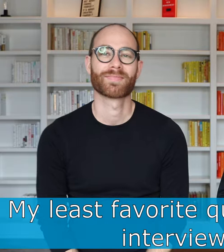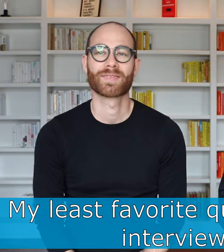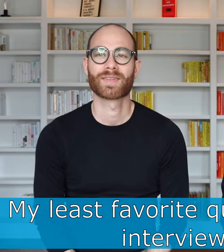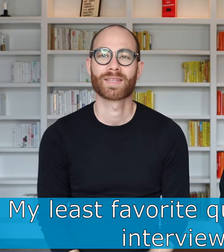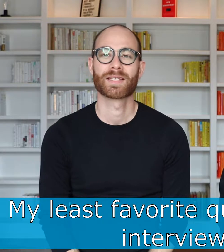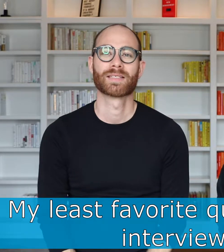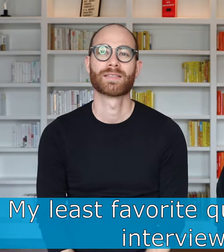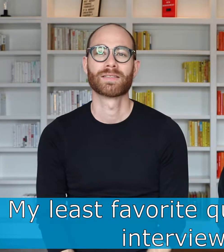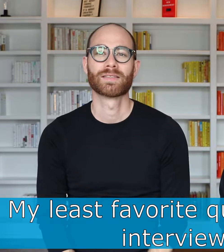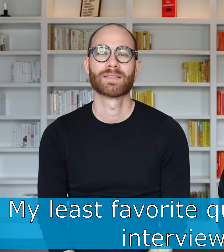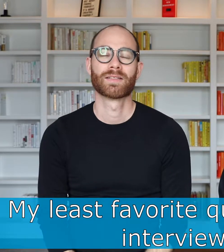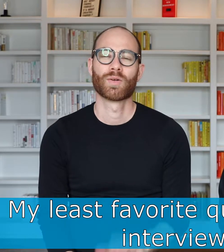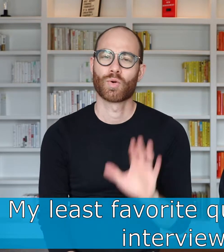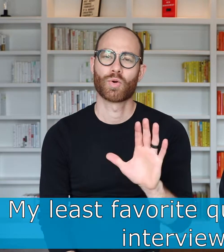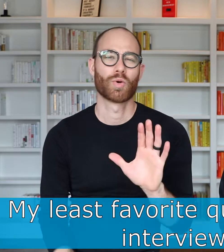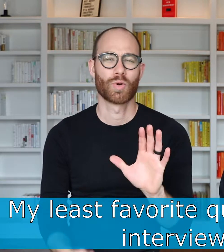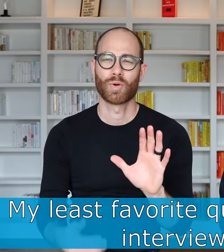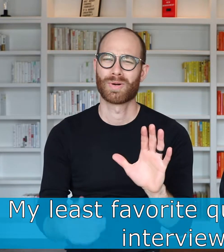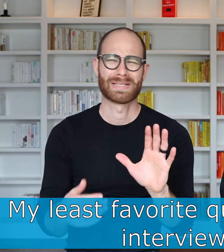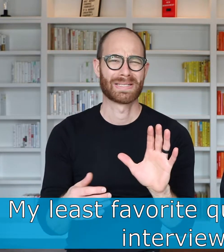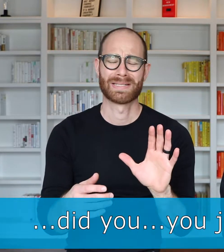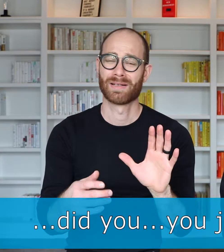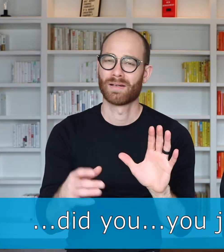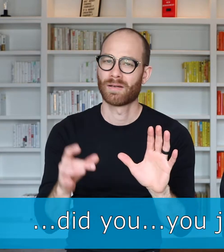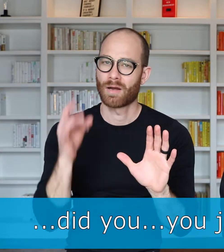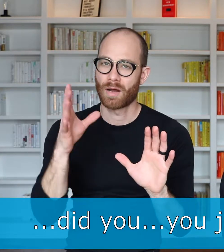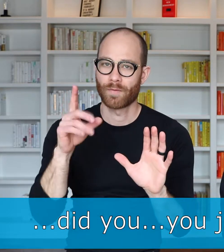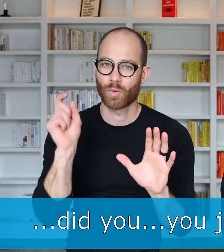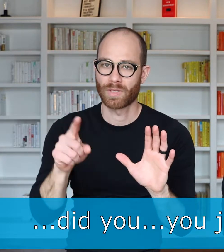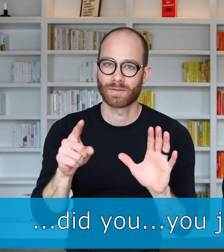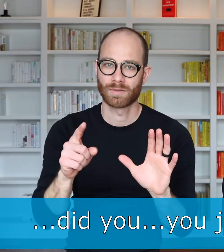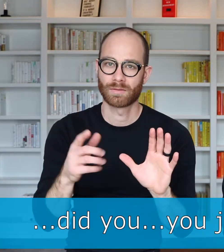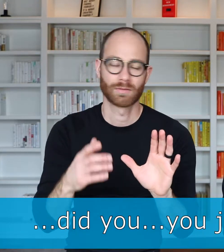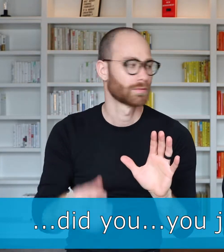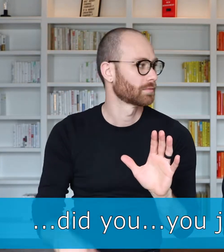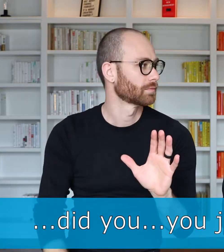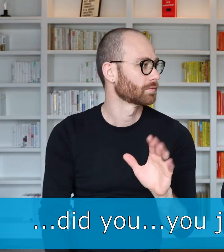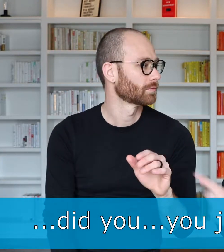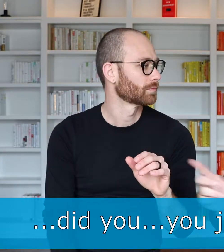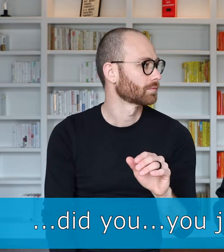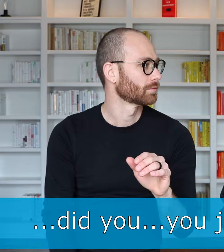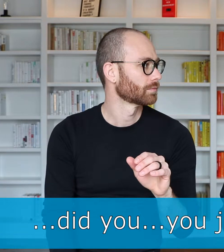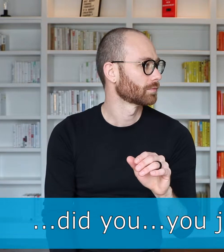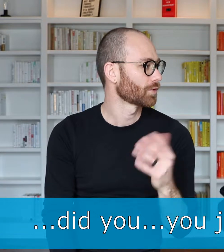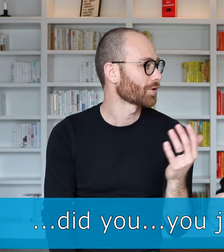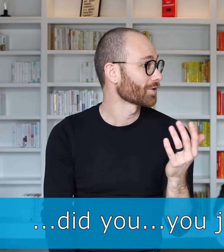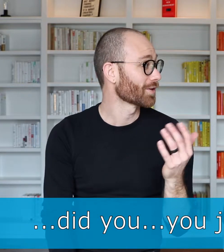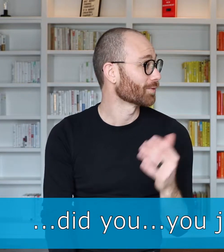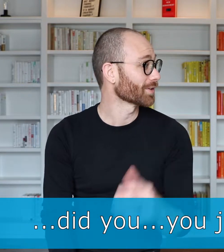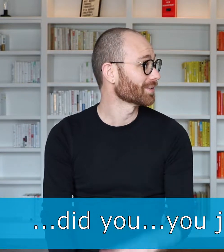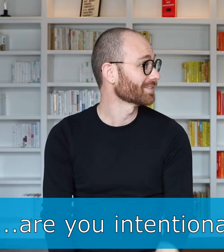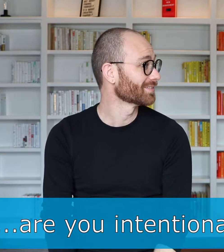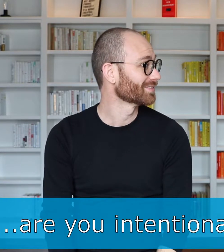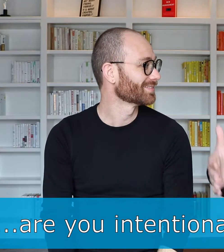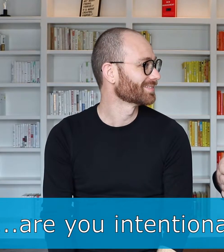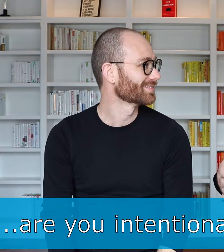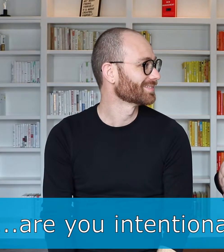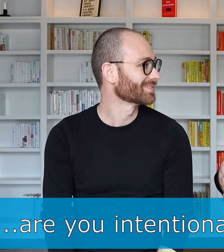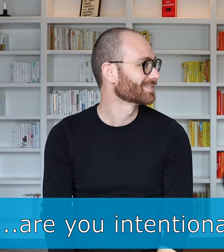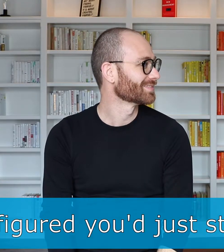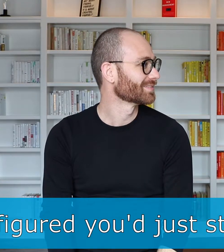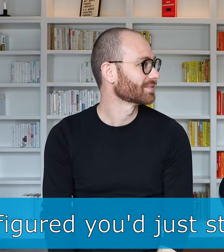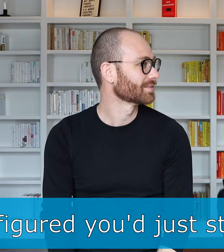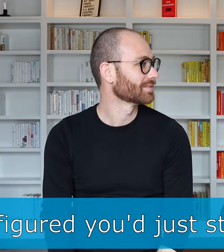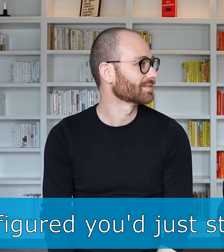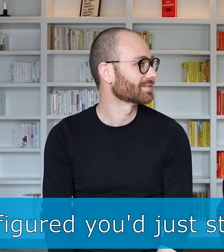My least favorite question in job interview. Did you just... Okay. No. Are you intentionally